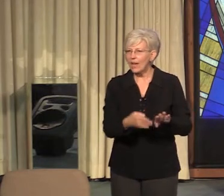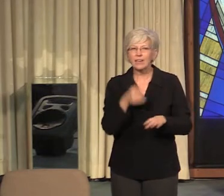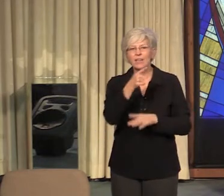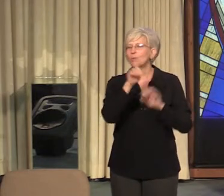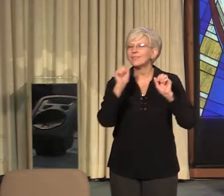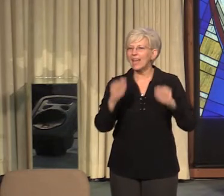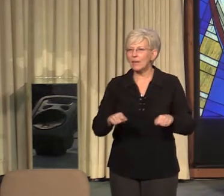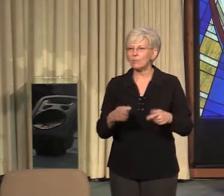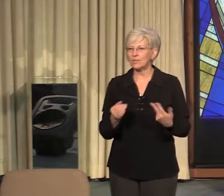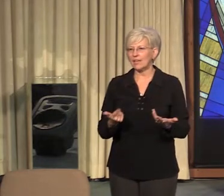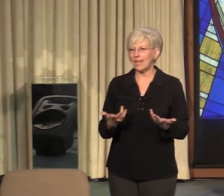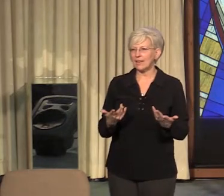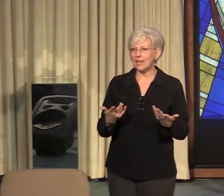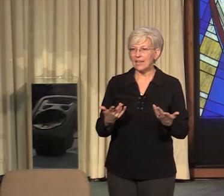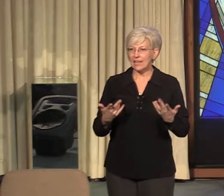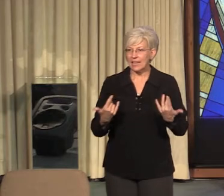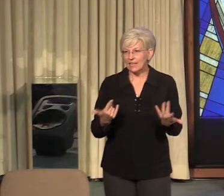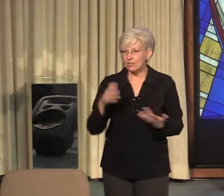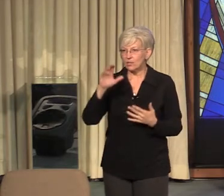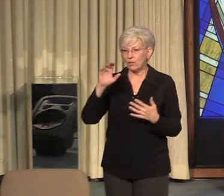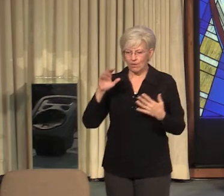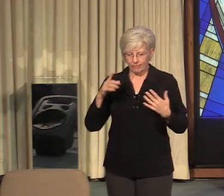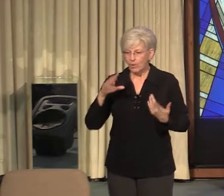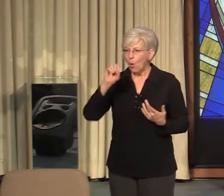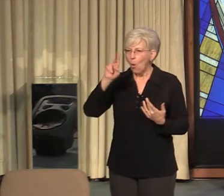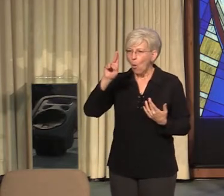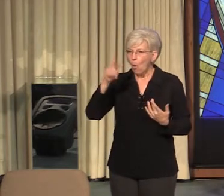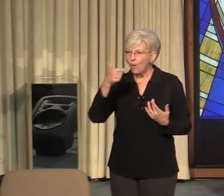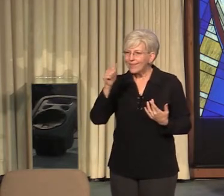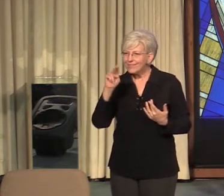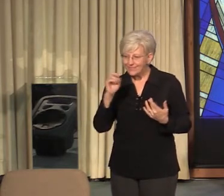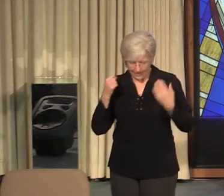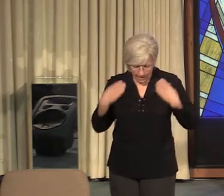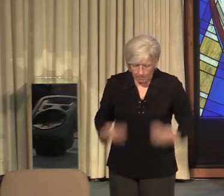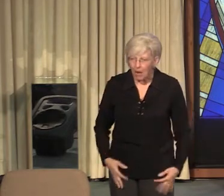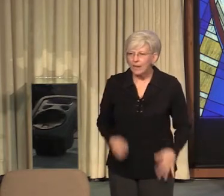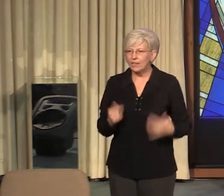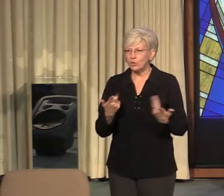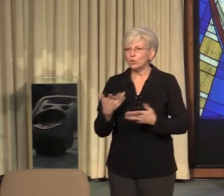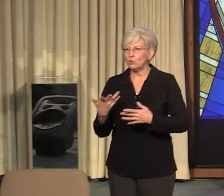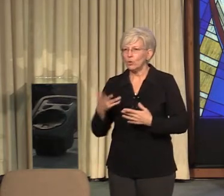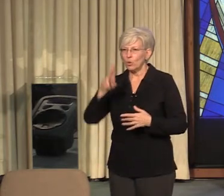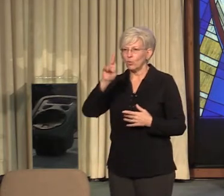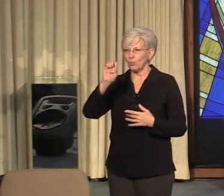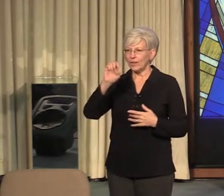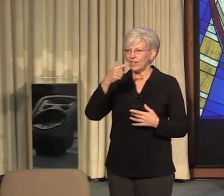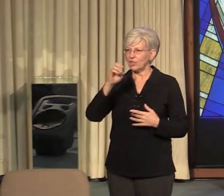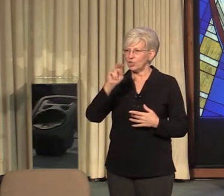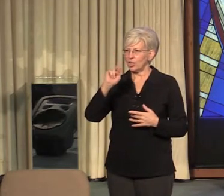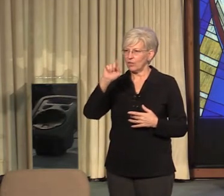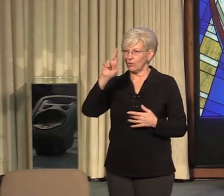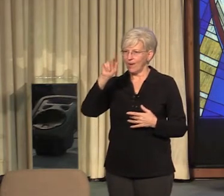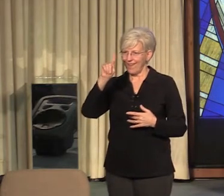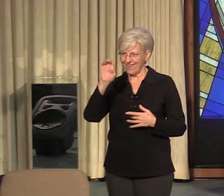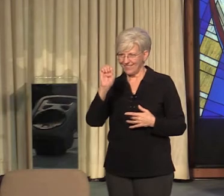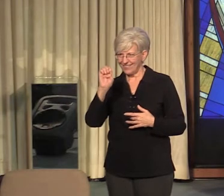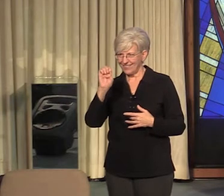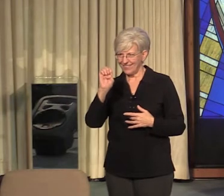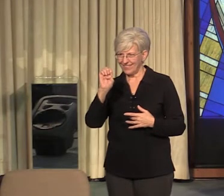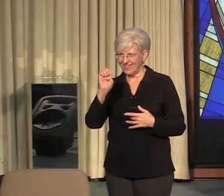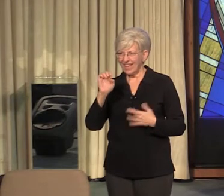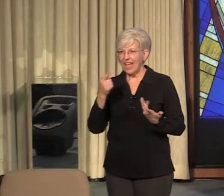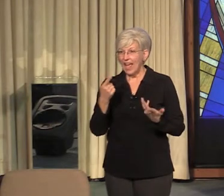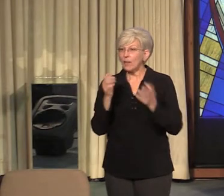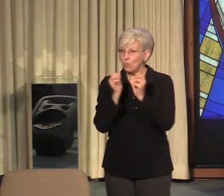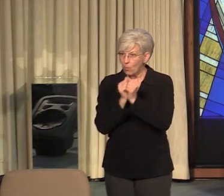organs and his body to regenerate themselves so that by 3 days later, he was able to emerge. And then with such